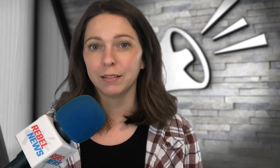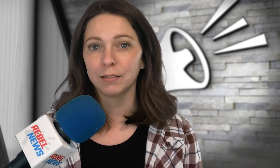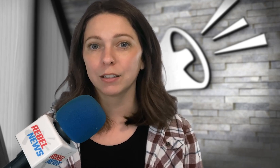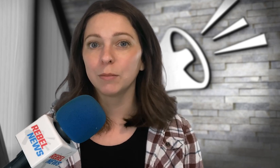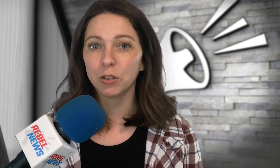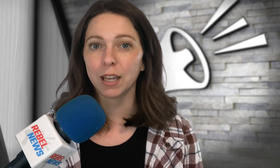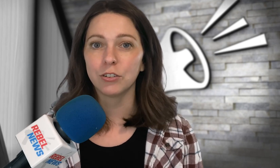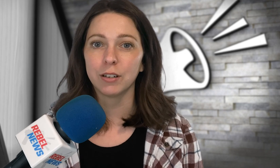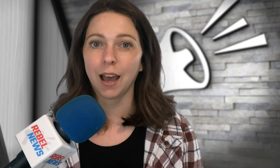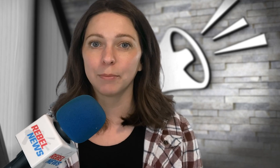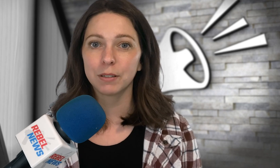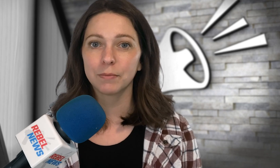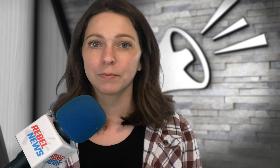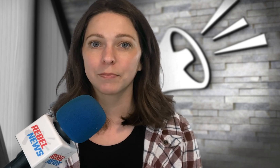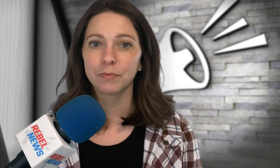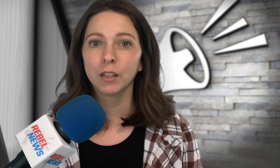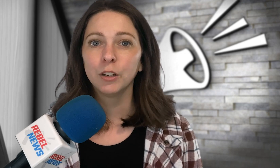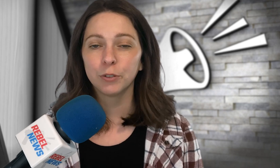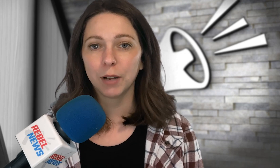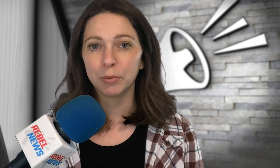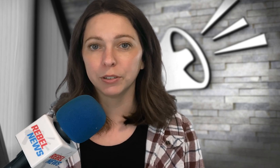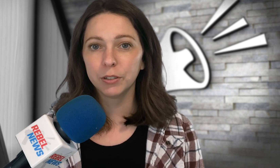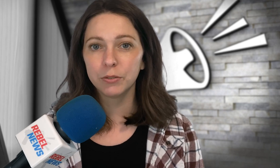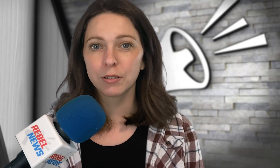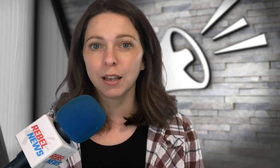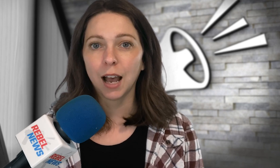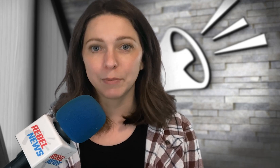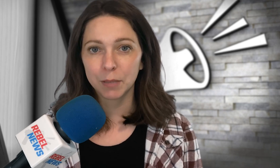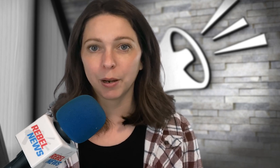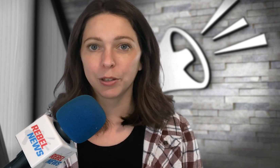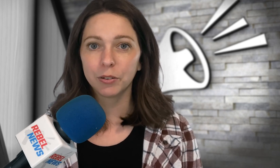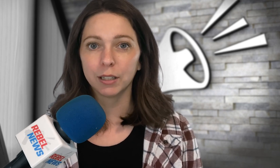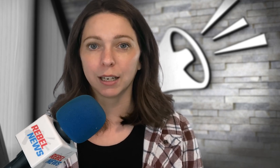communication gaps. For Rebel News, I'm Tamara Ugolini.